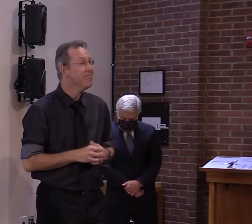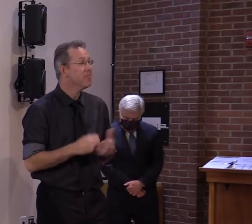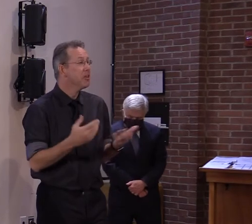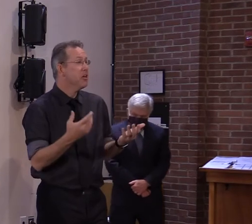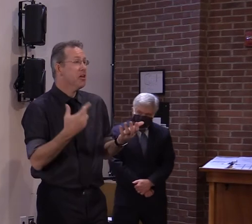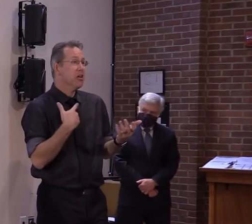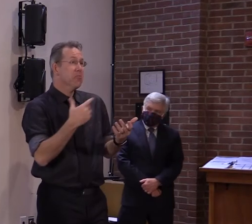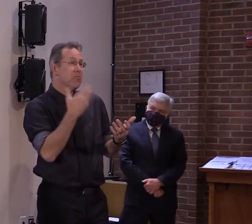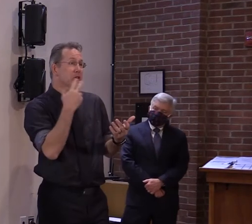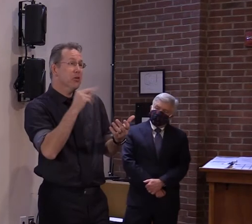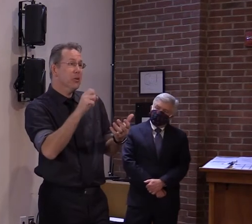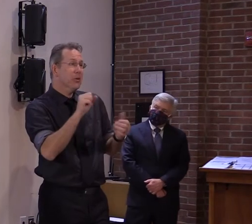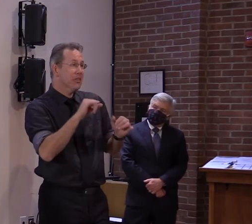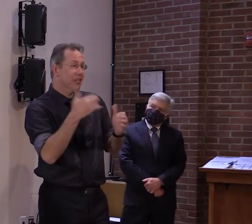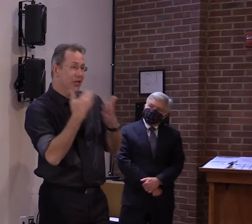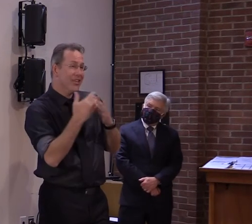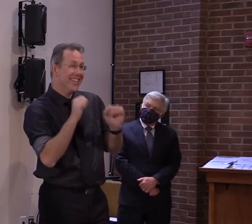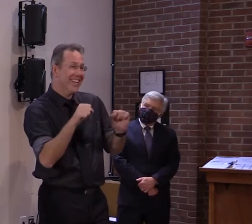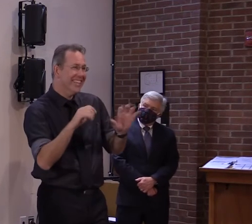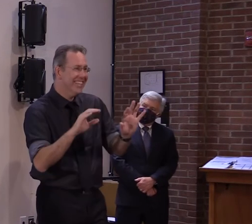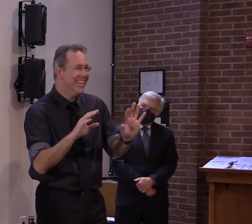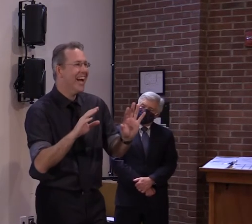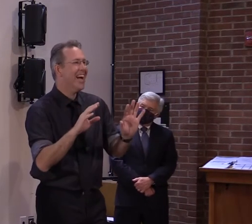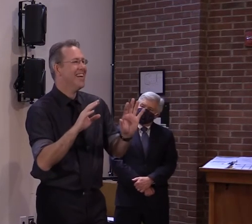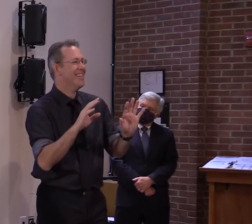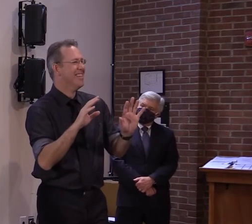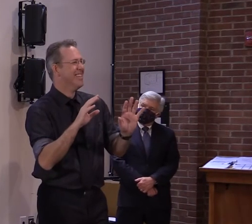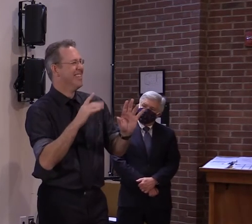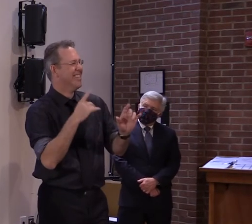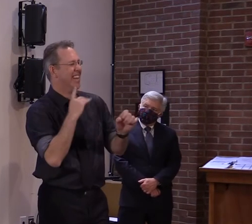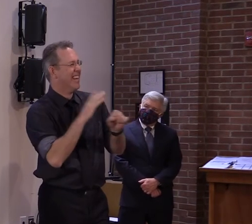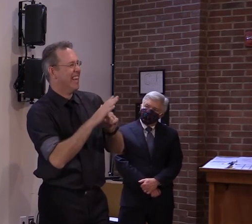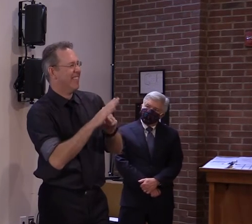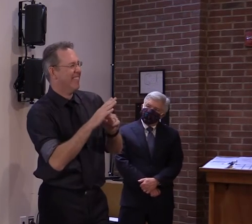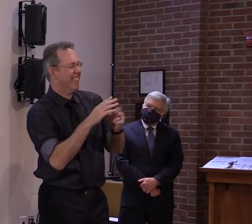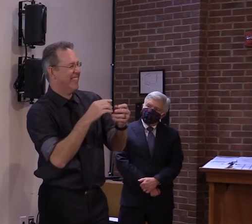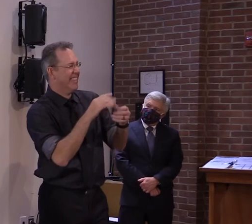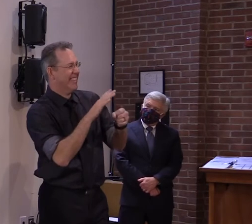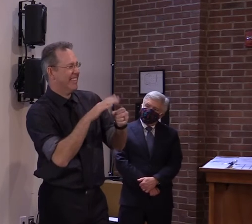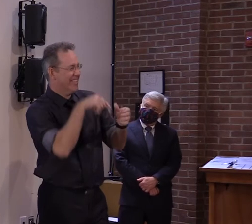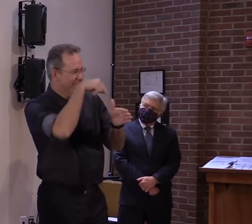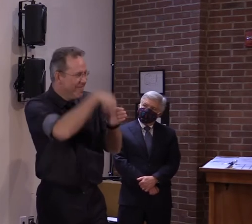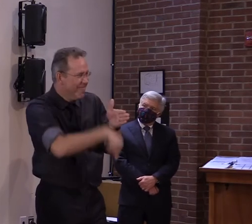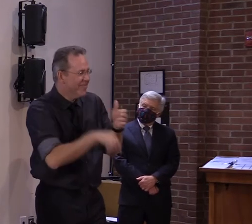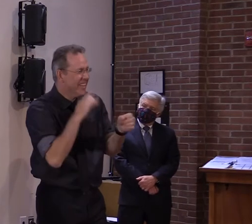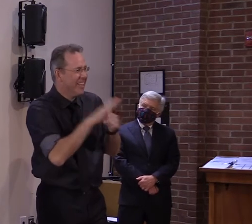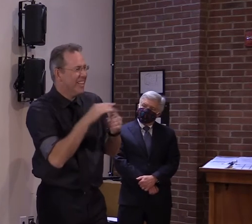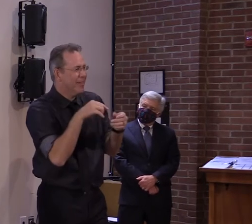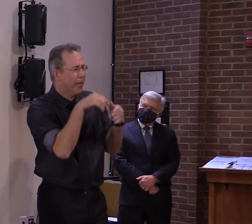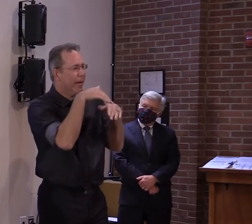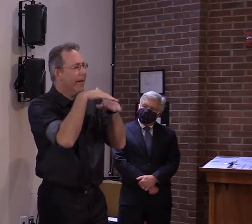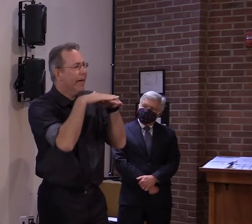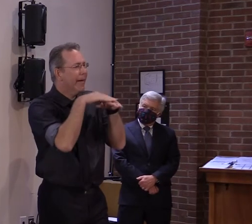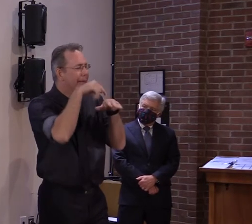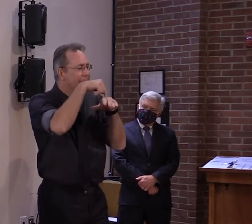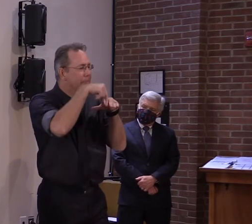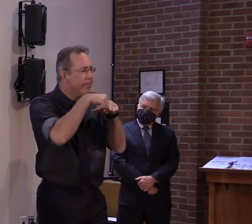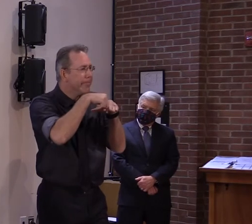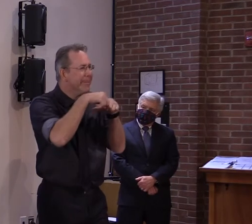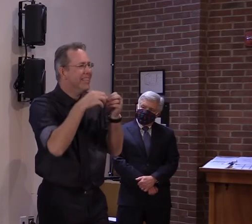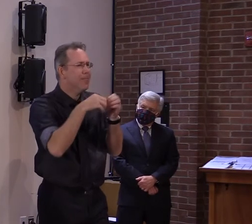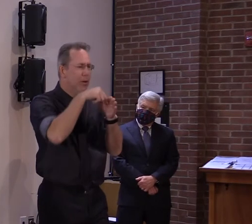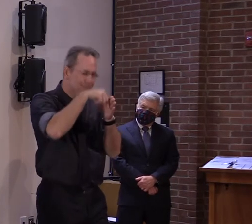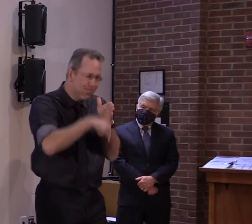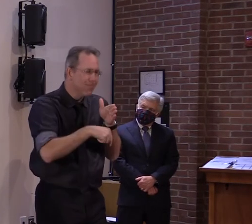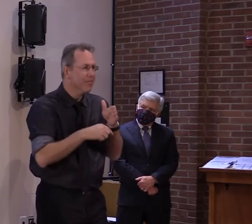they effective, are they safe? But more importantly, as you alluded to, who are they effective in and who are they safe in? And do